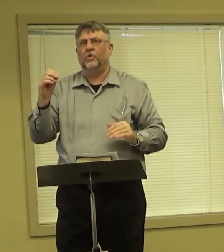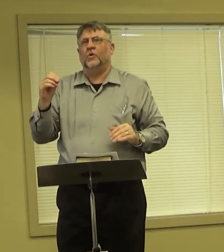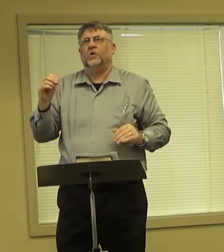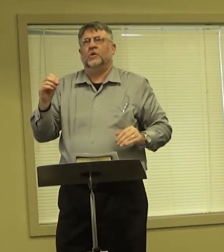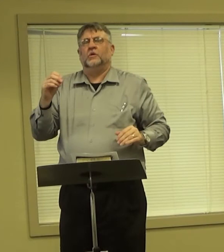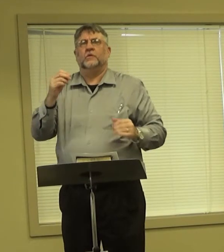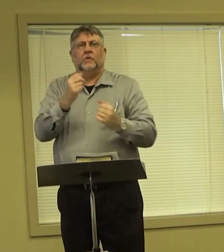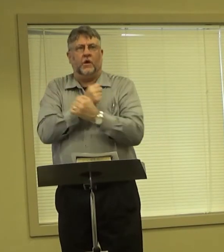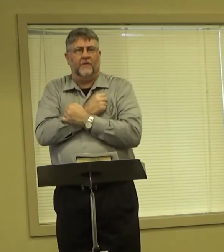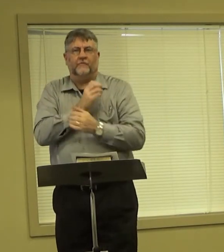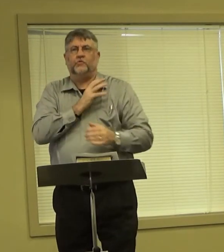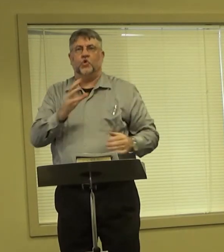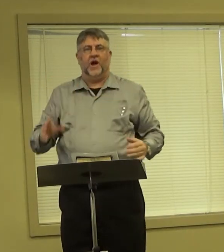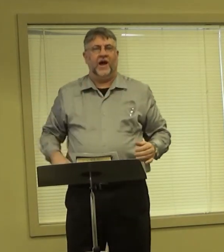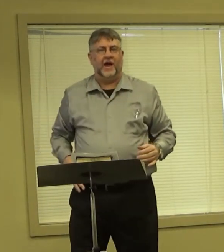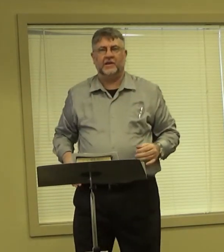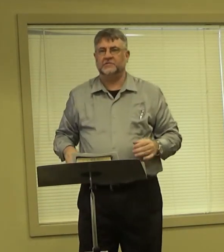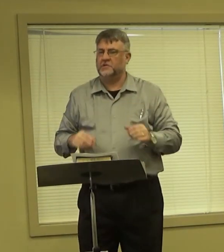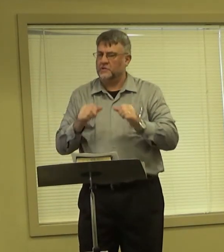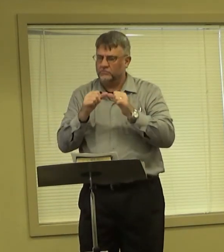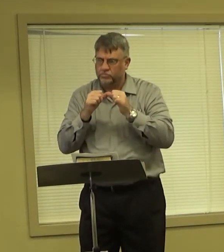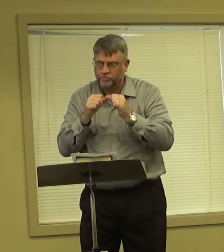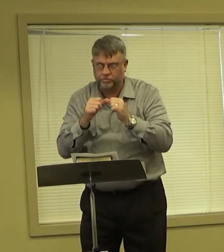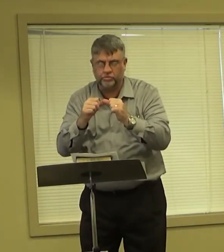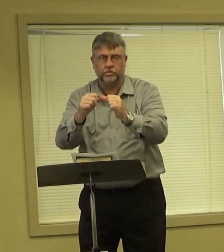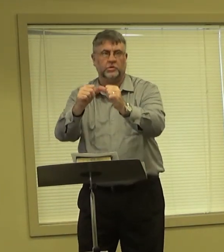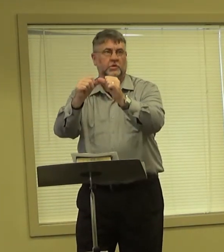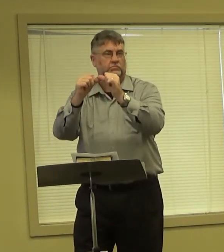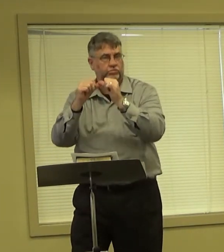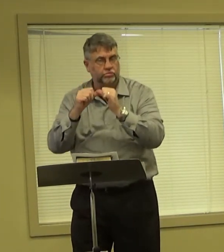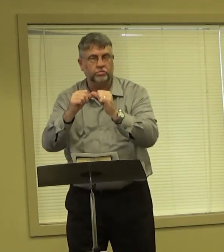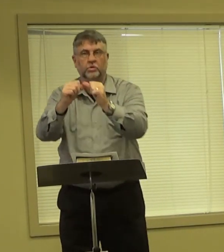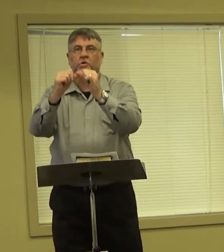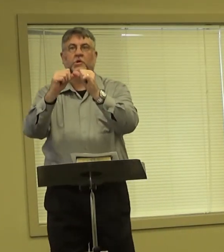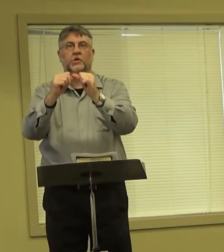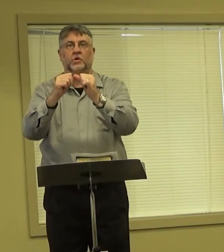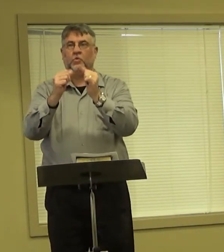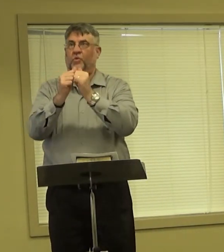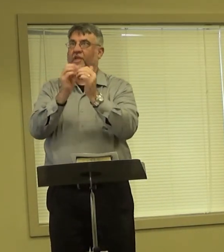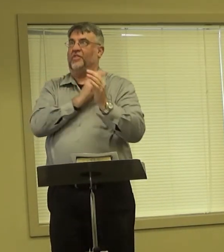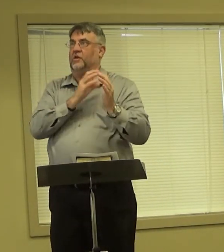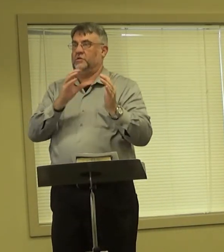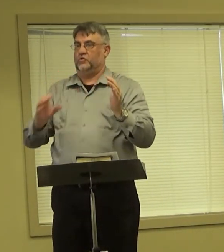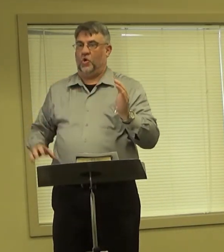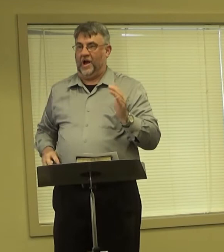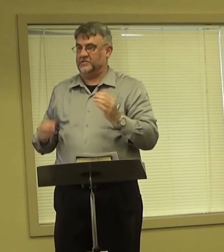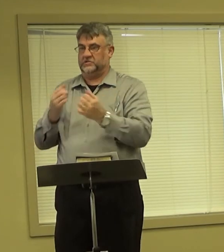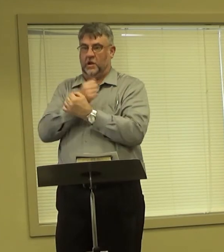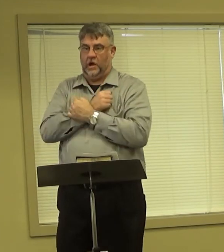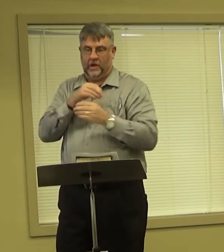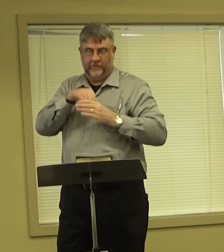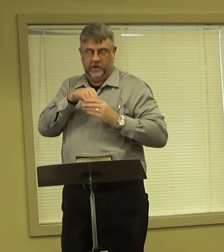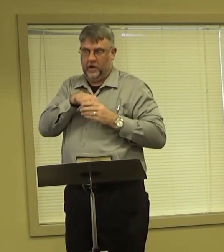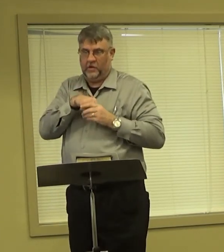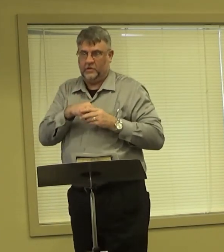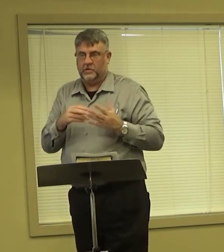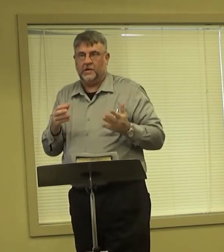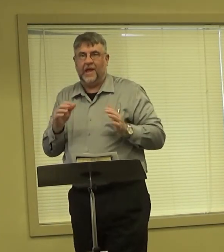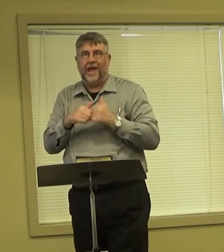gives us of His love. So, if we persevere in Christ with His